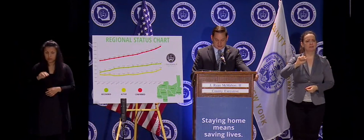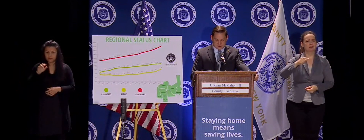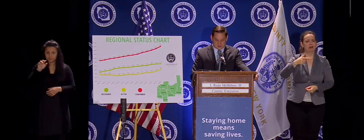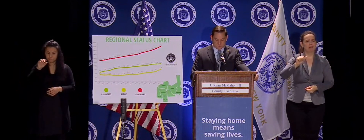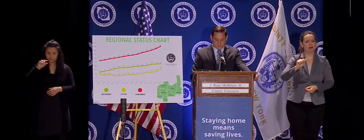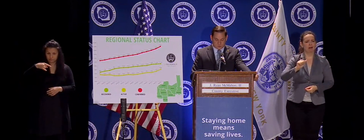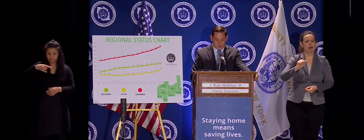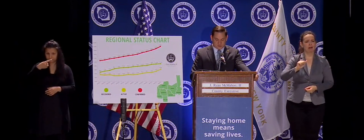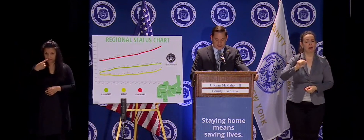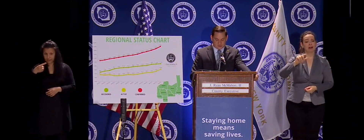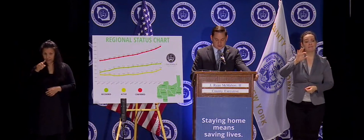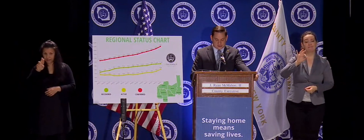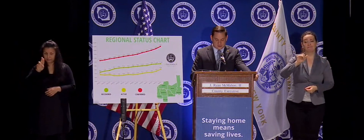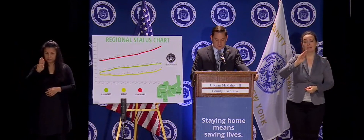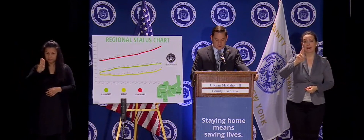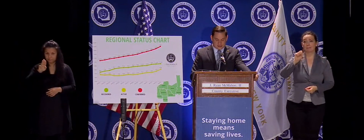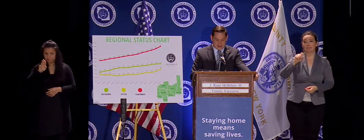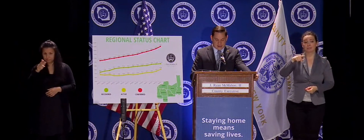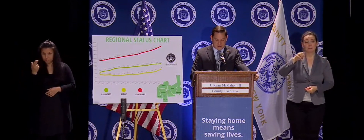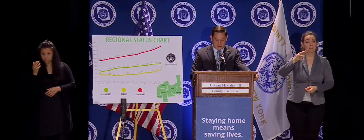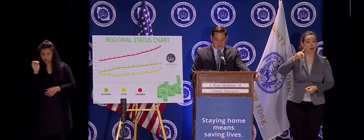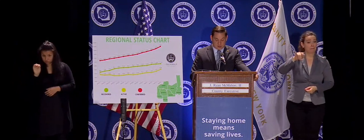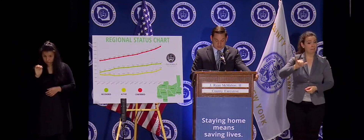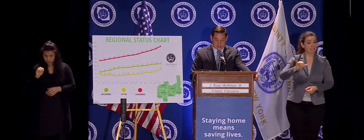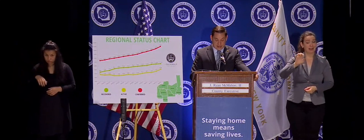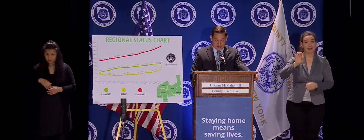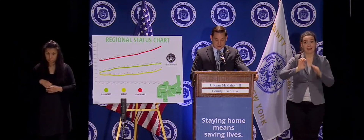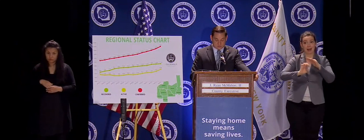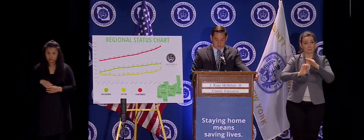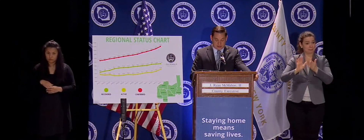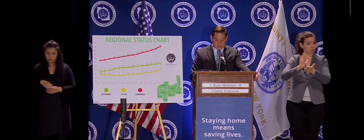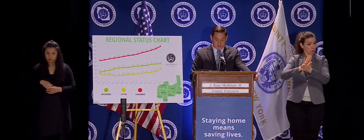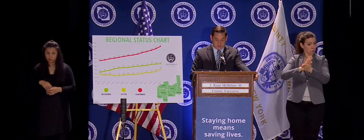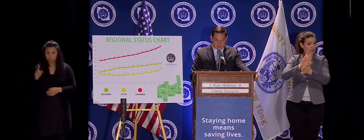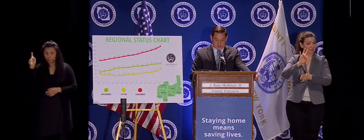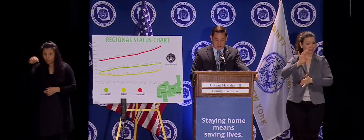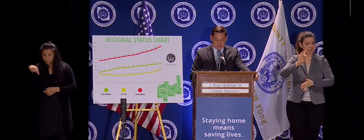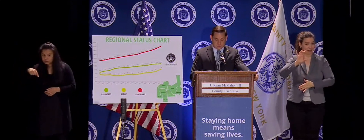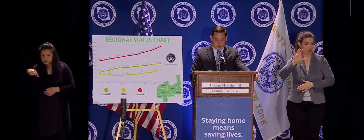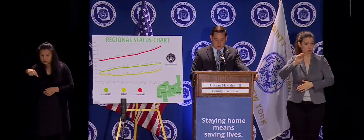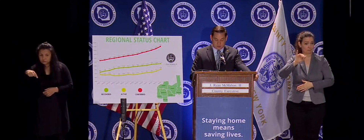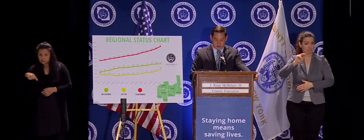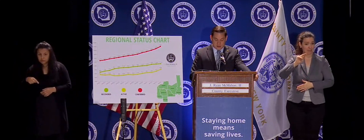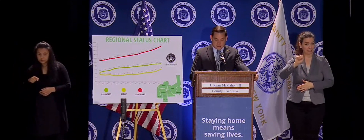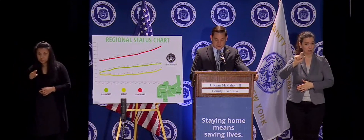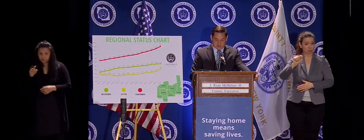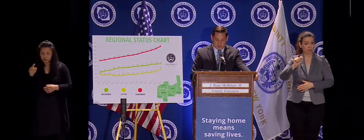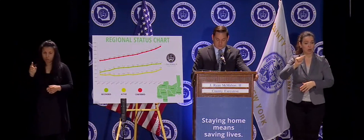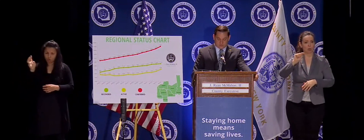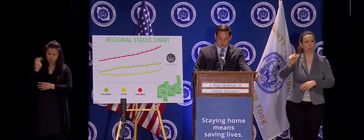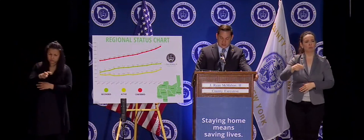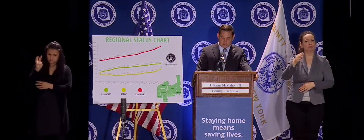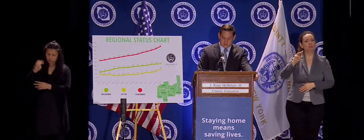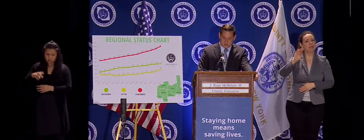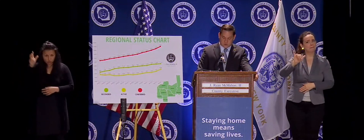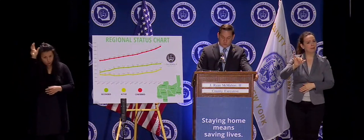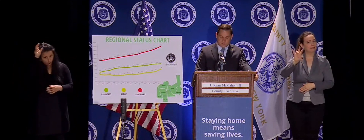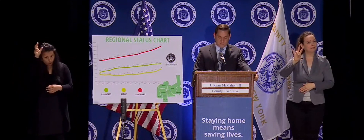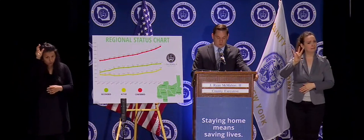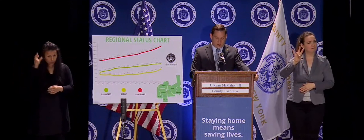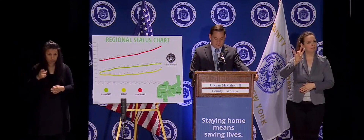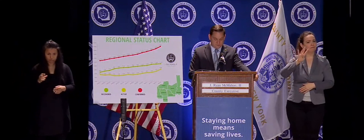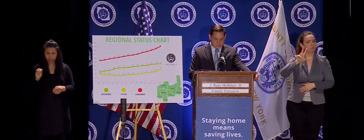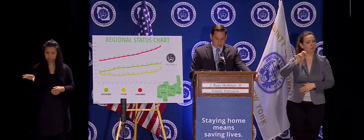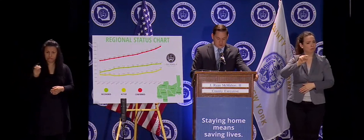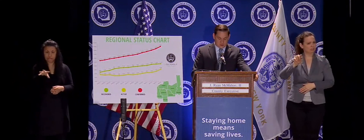to 6. 1,000 dozen eggs. 1,000 dozen eggs. Wow. And 750 gallons of milk will be